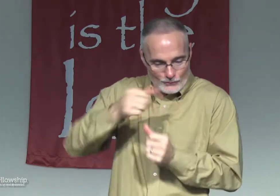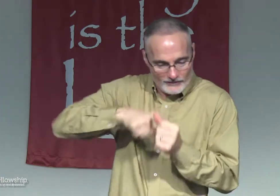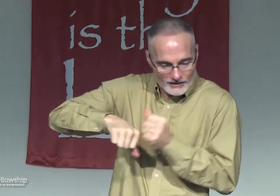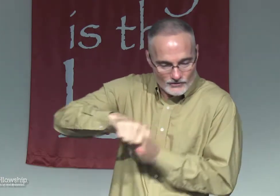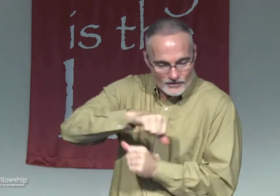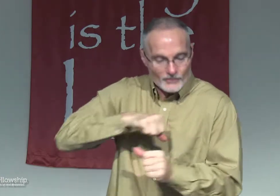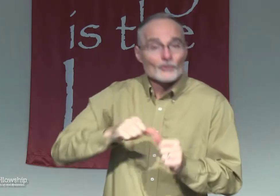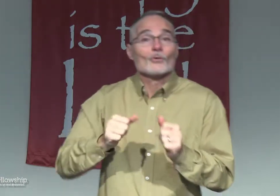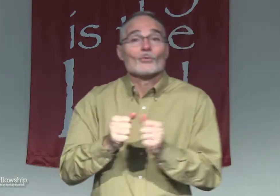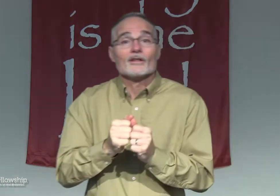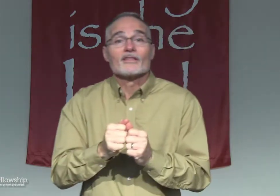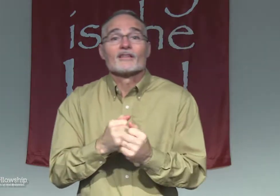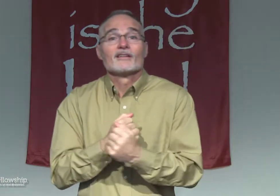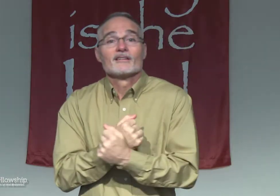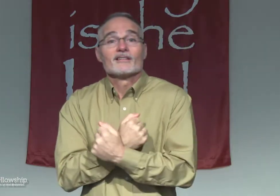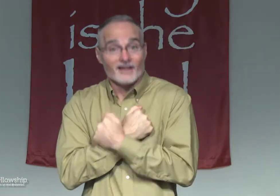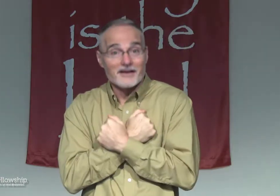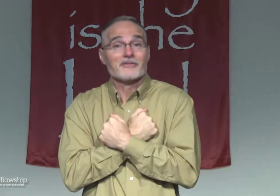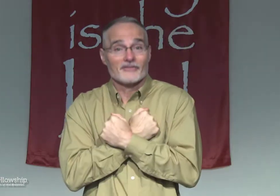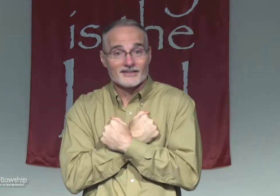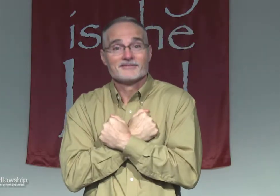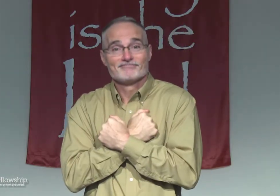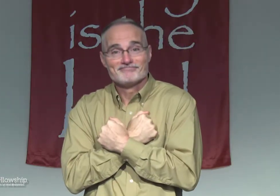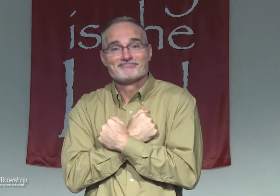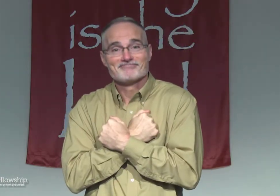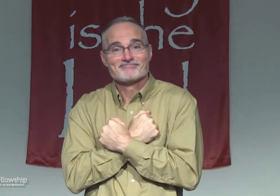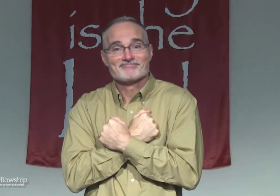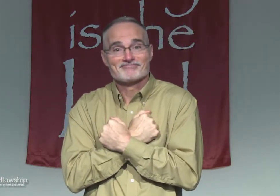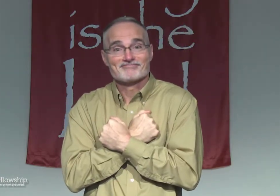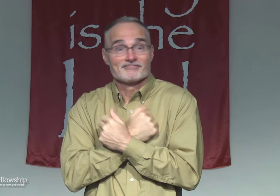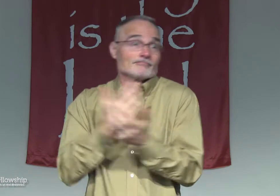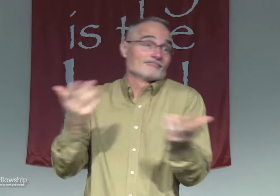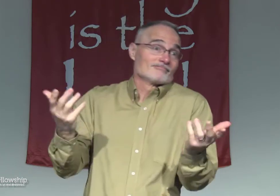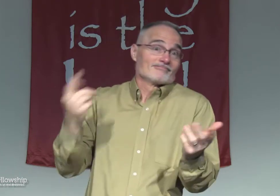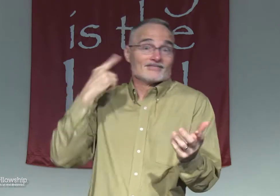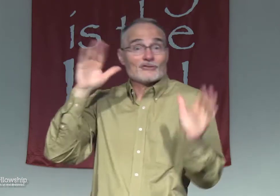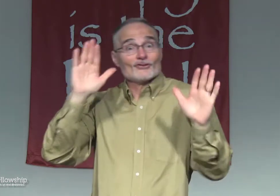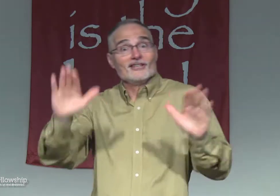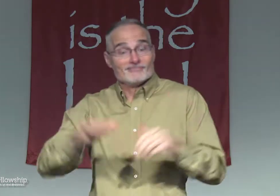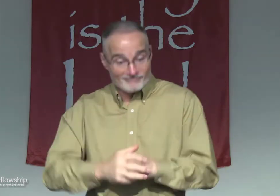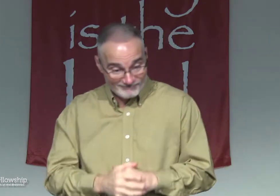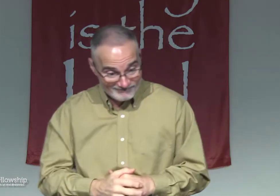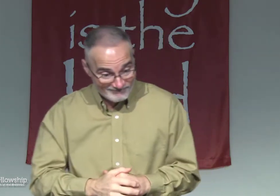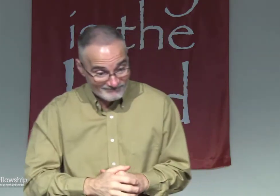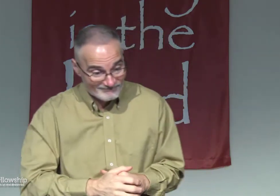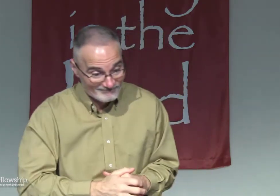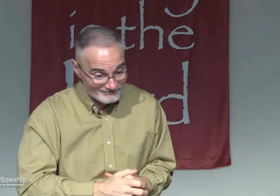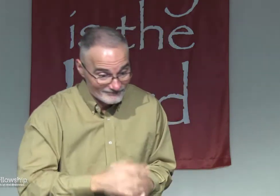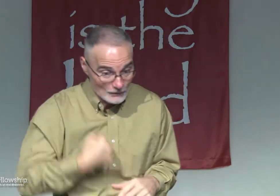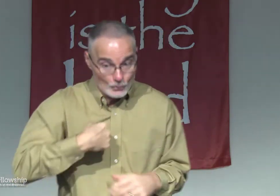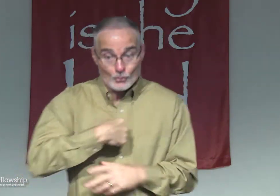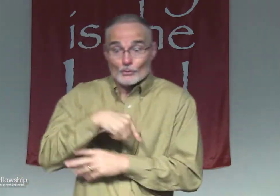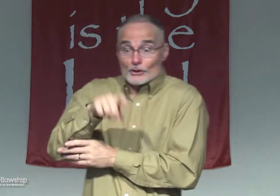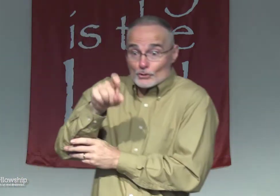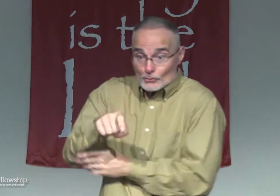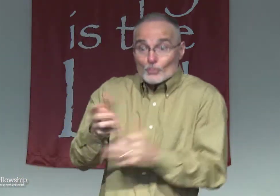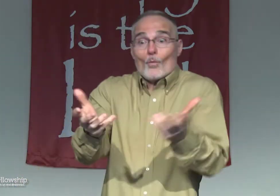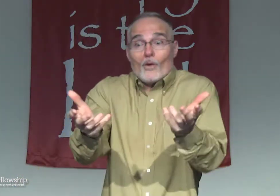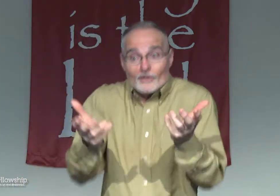back now to verse 13, talks about how we serve one another with love. And that sounds great, right?